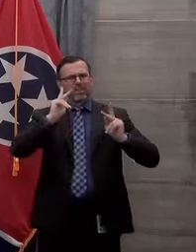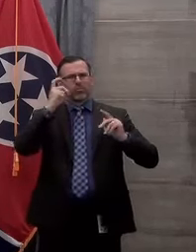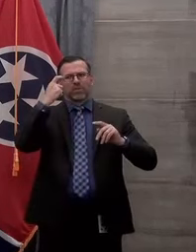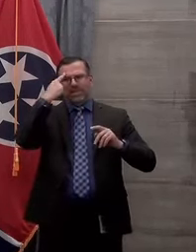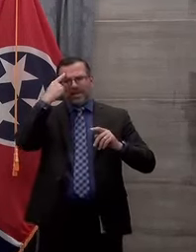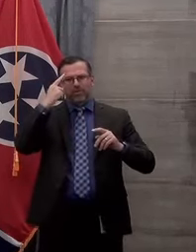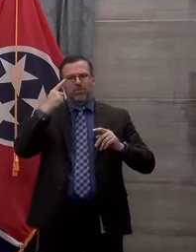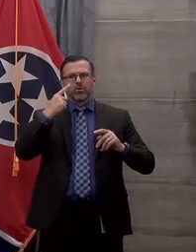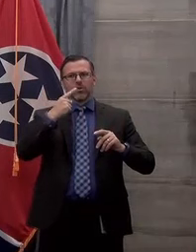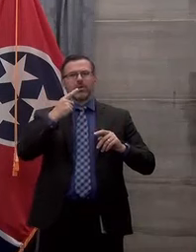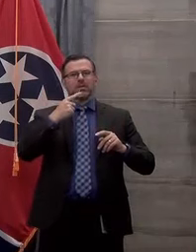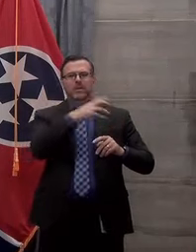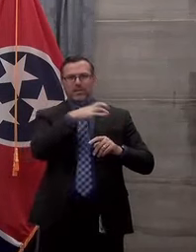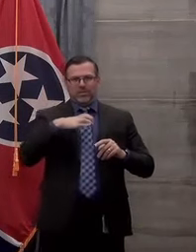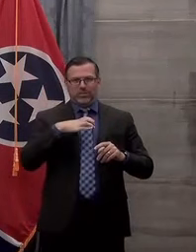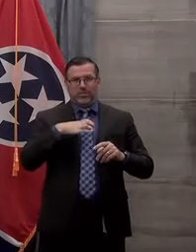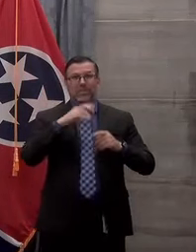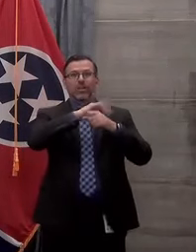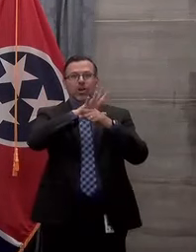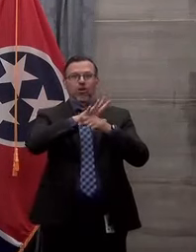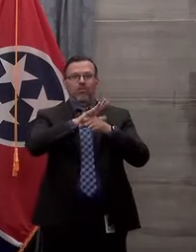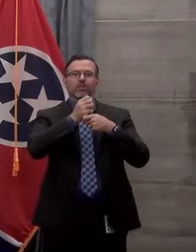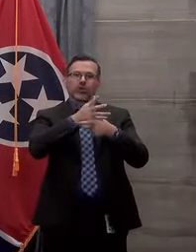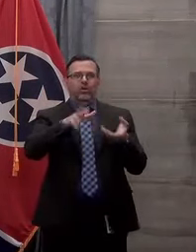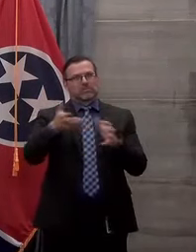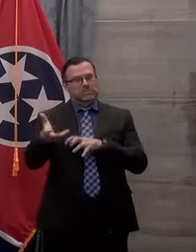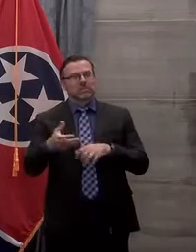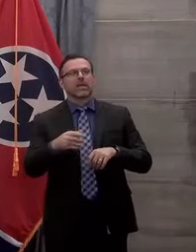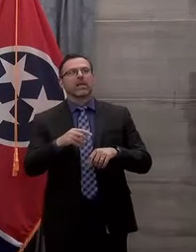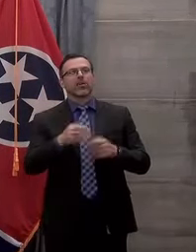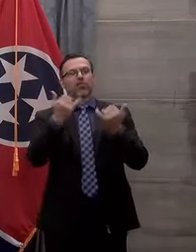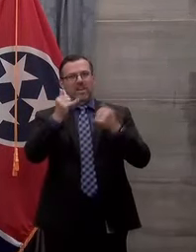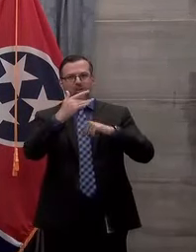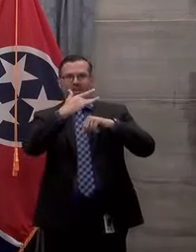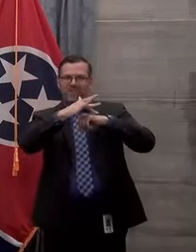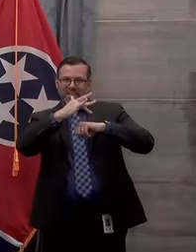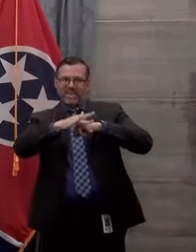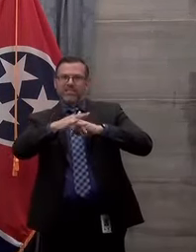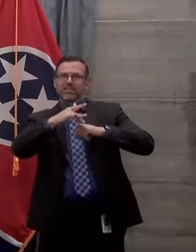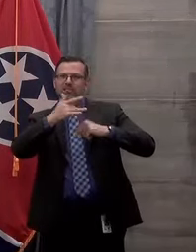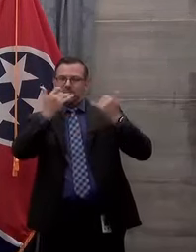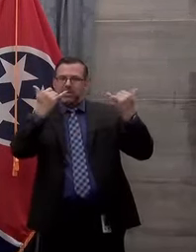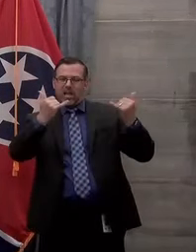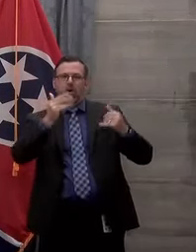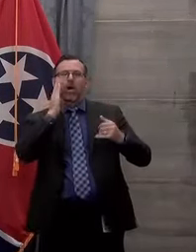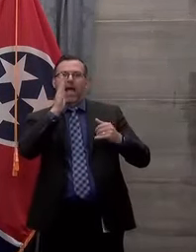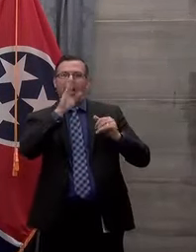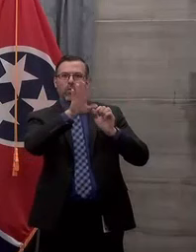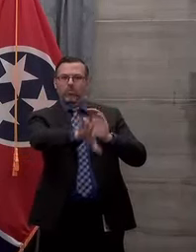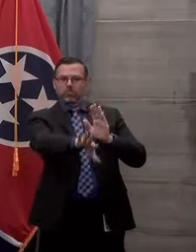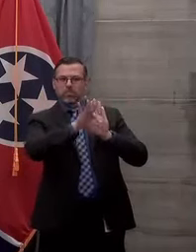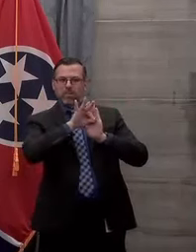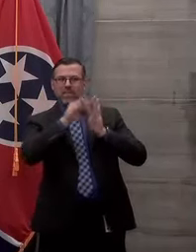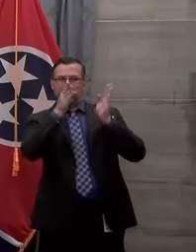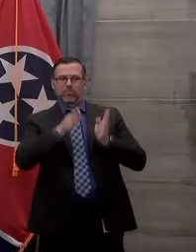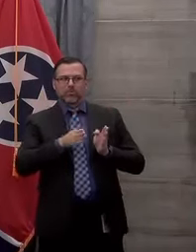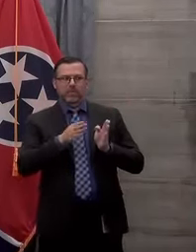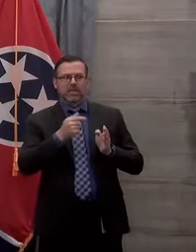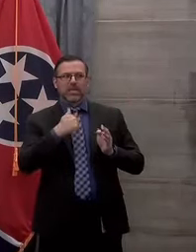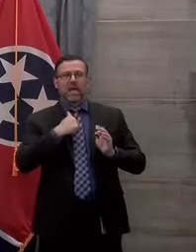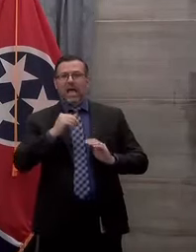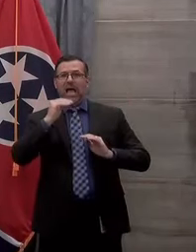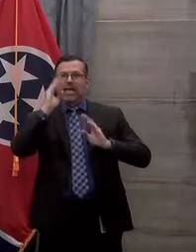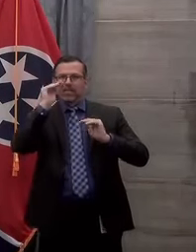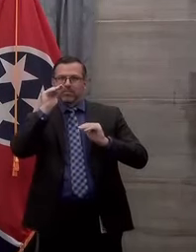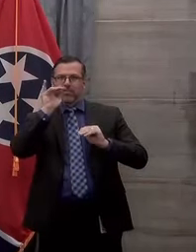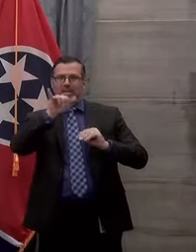got derailed by COVID. There's now a vacancy on that. I'll reappoint that vacancy, and I expect that commission